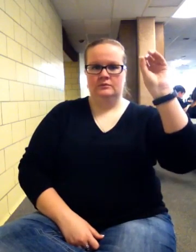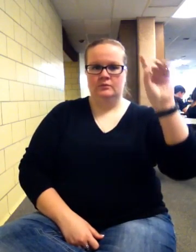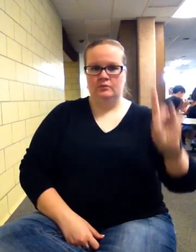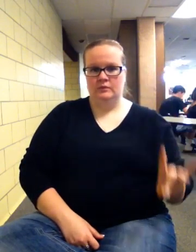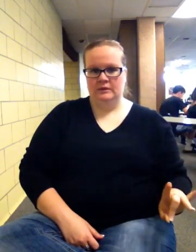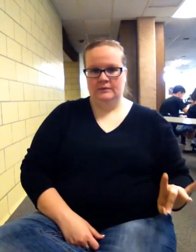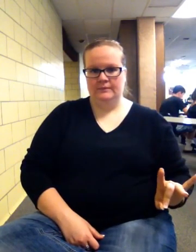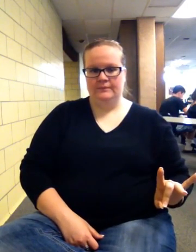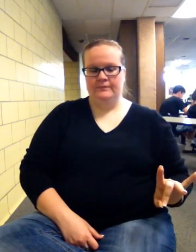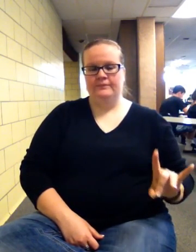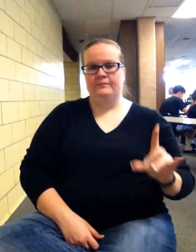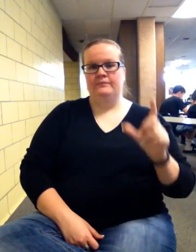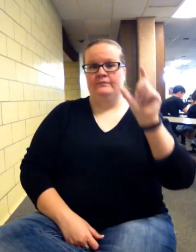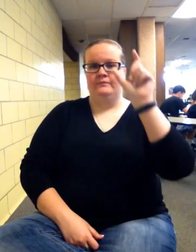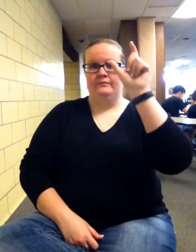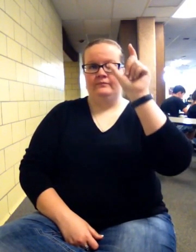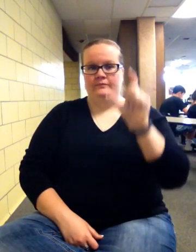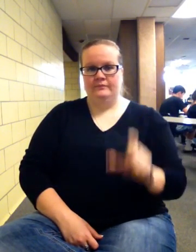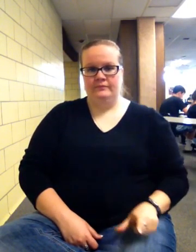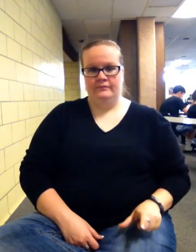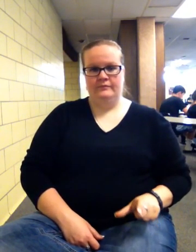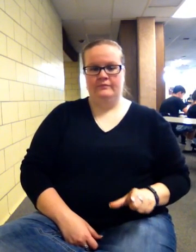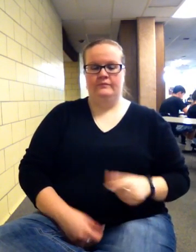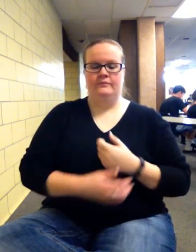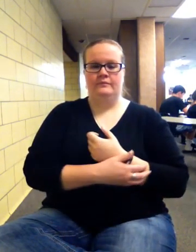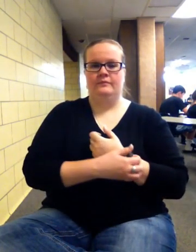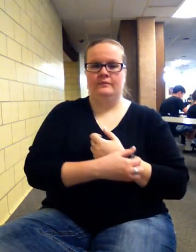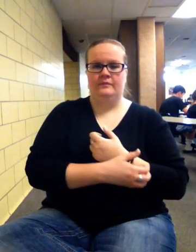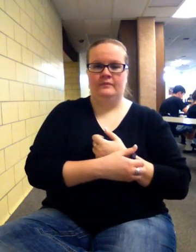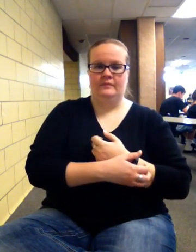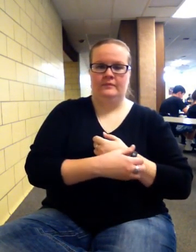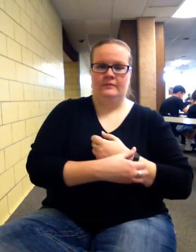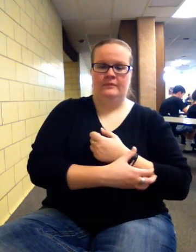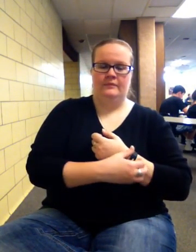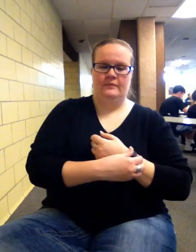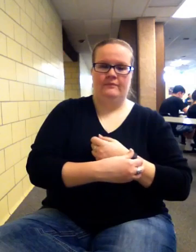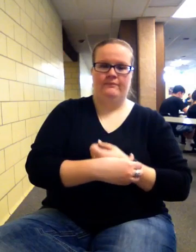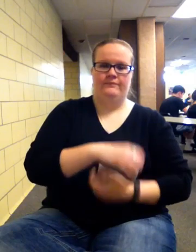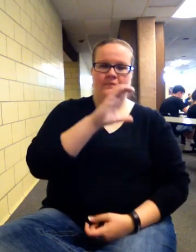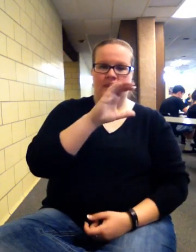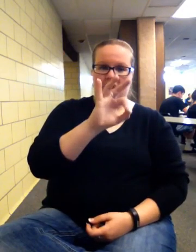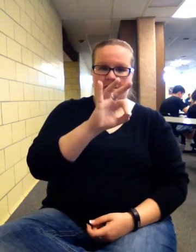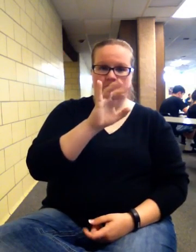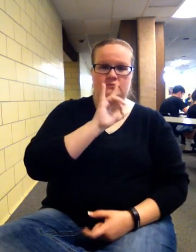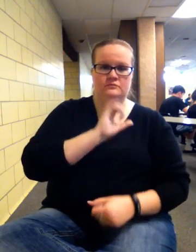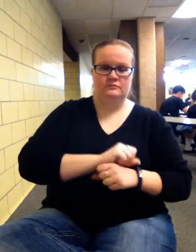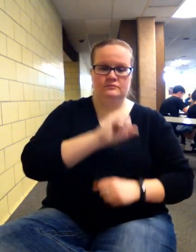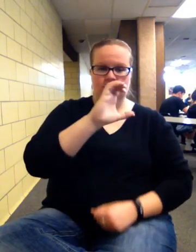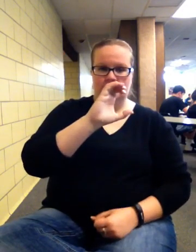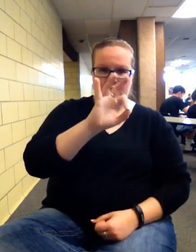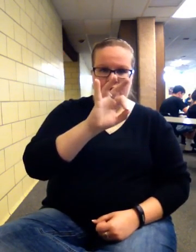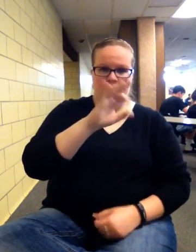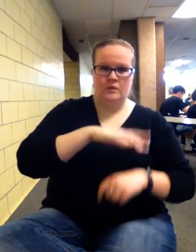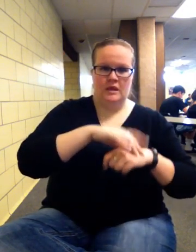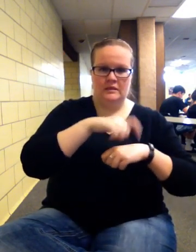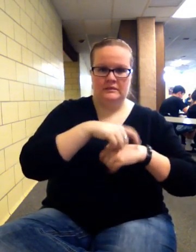still have this column where we have the year, the cash flow being the actual cash flow that you see on the timeline. But